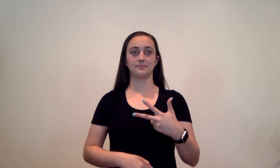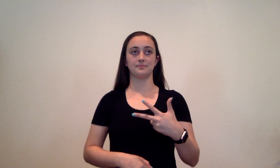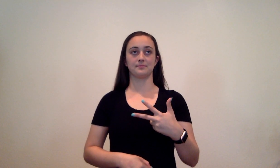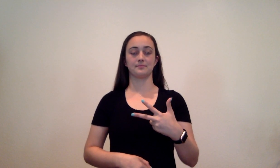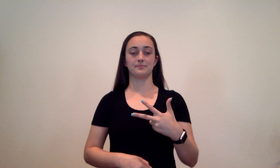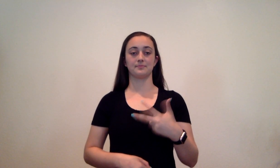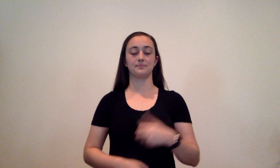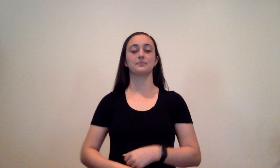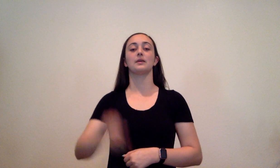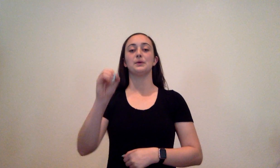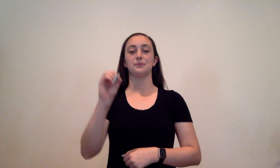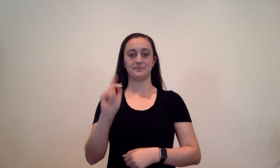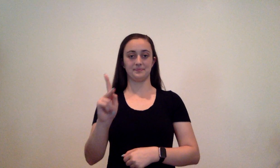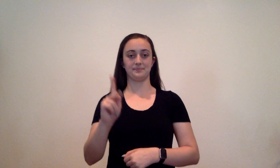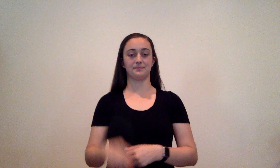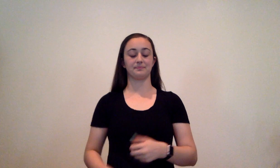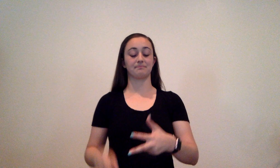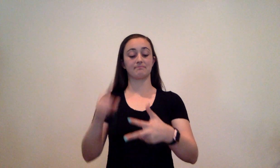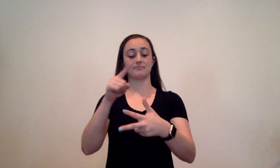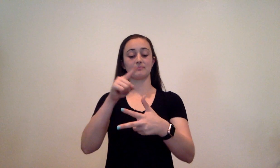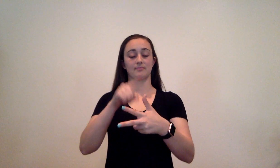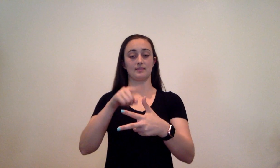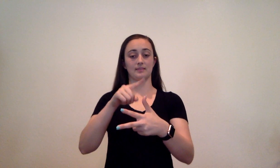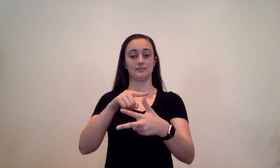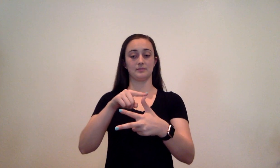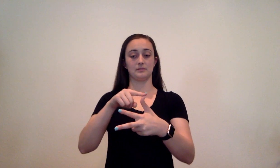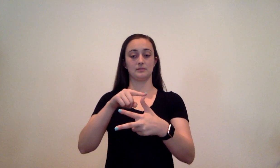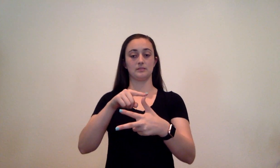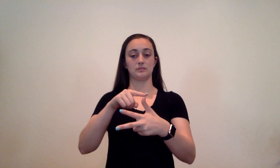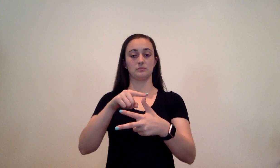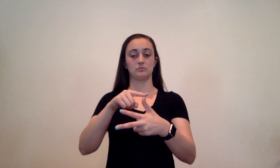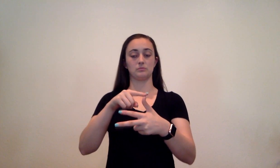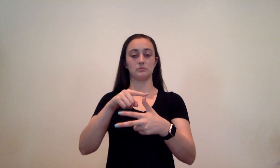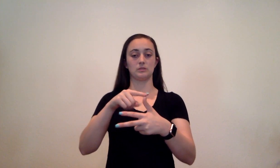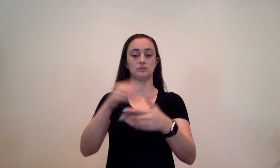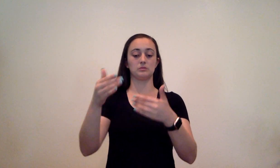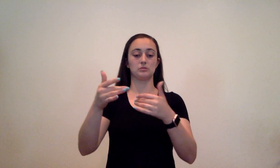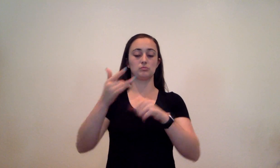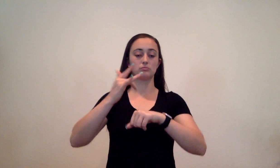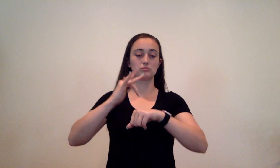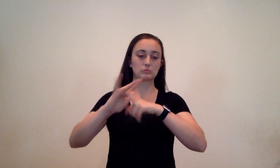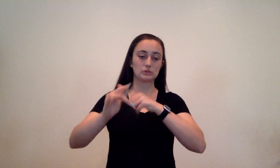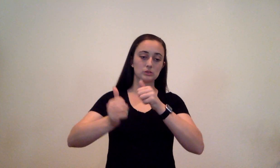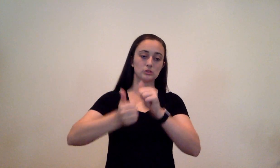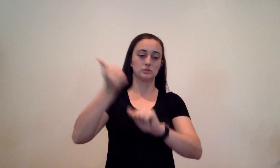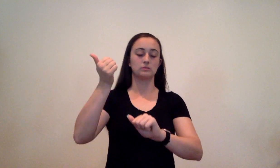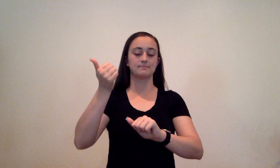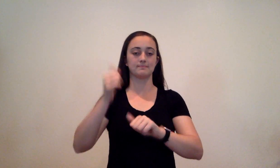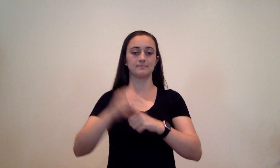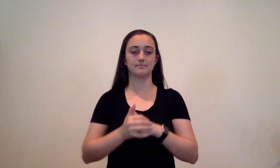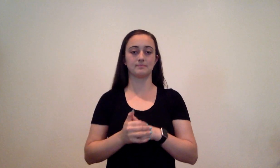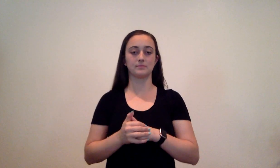Okay, so the Archaic period is the earliest period of ancient Greece, and that's when ancient